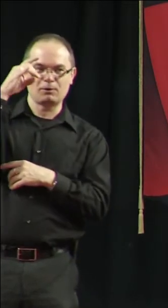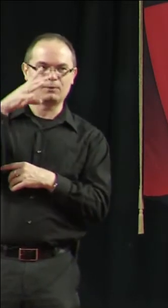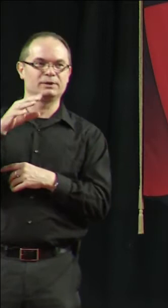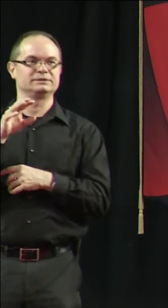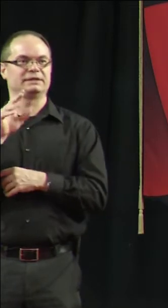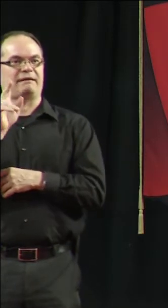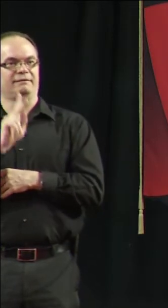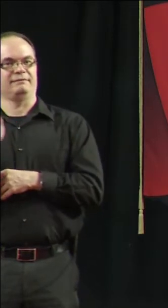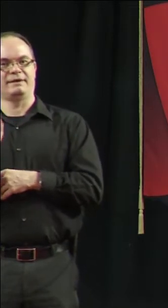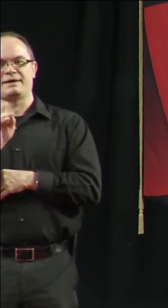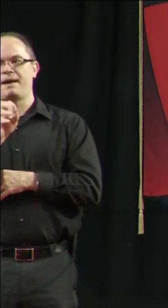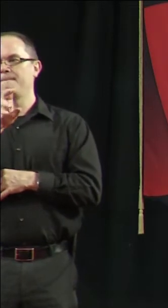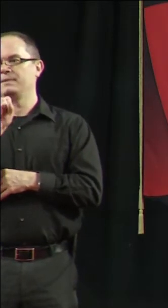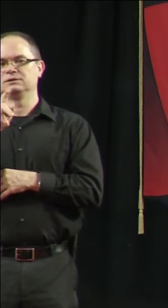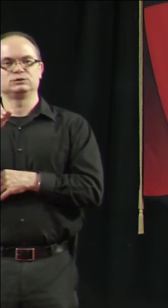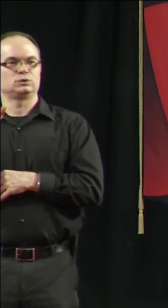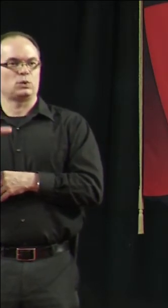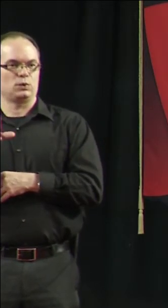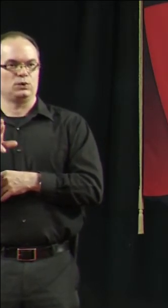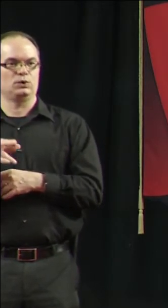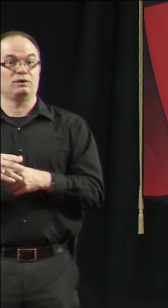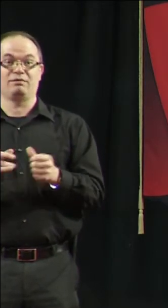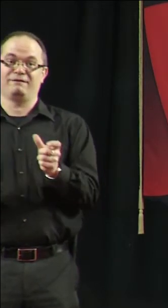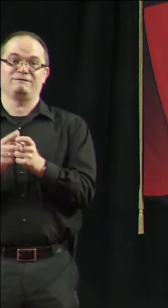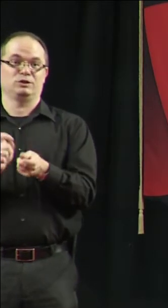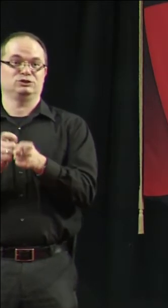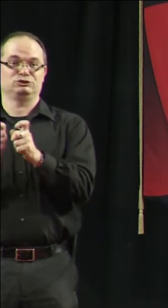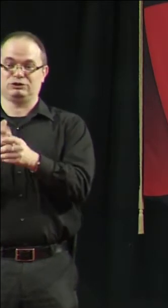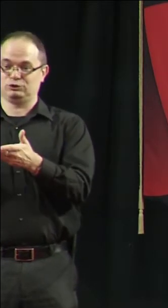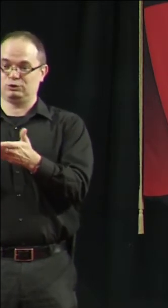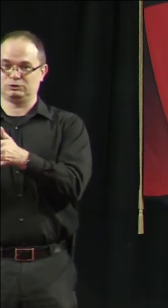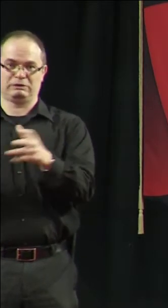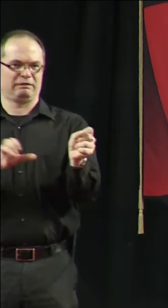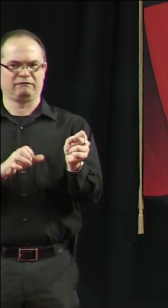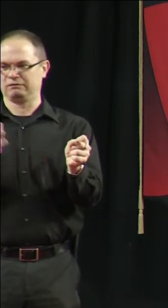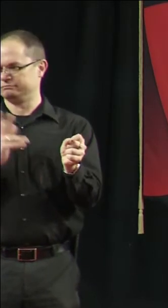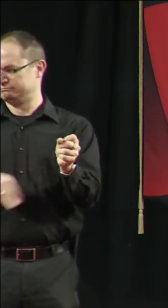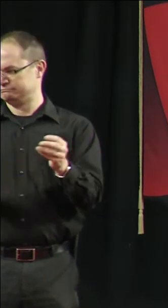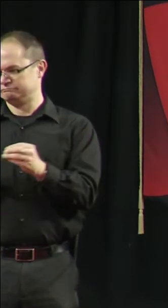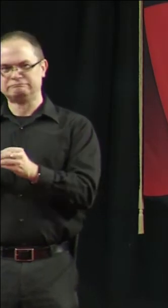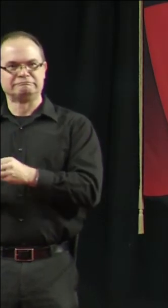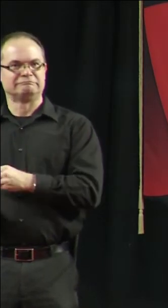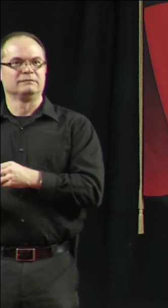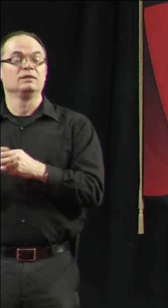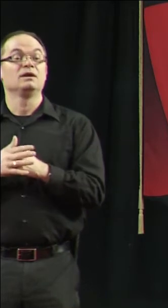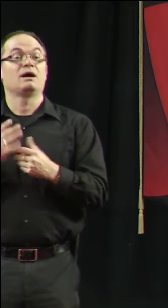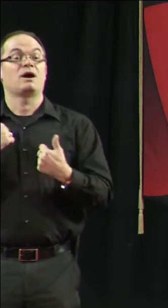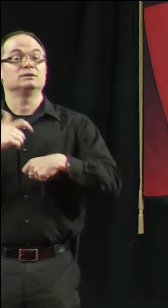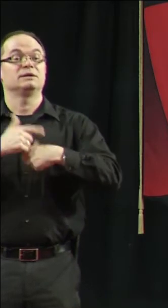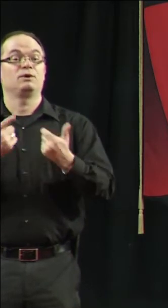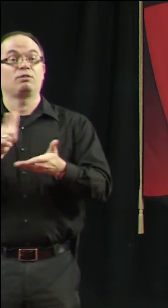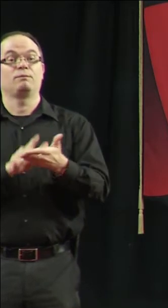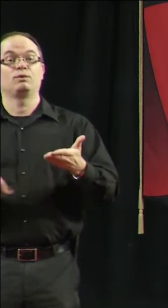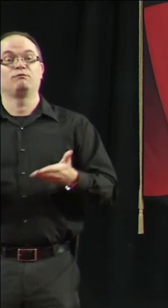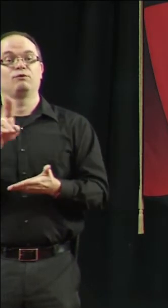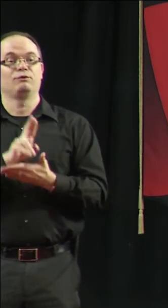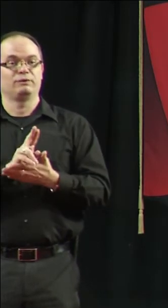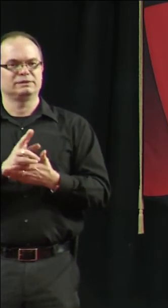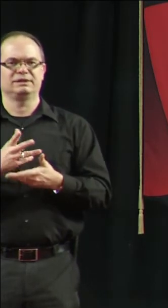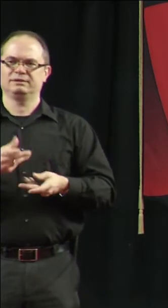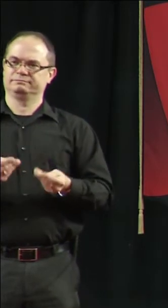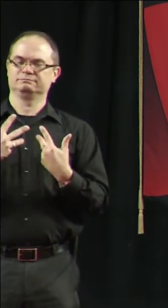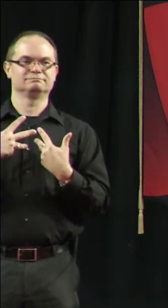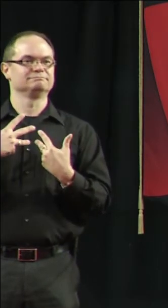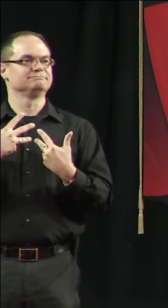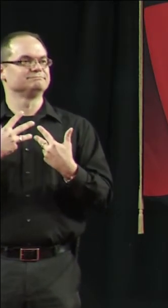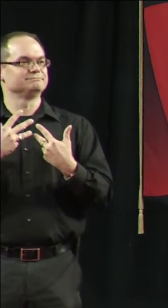Campus Corner, these will be the first to change after graduation. Our time here at Lamar has given us many skills to